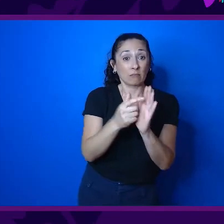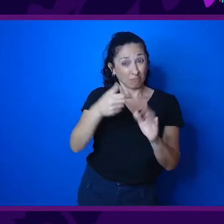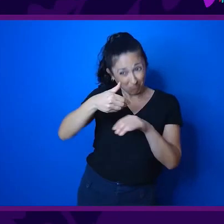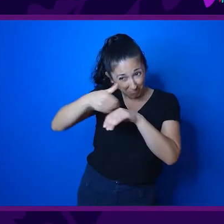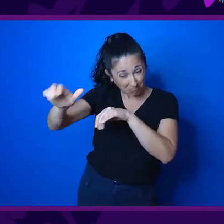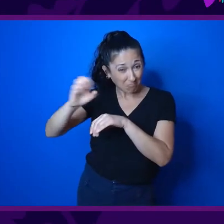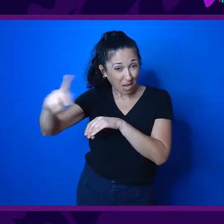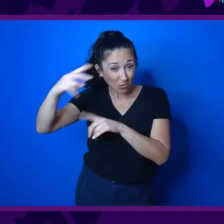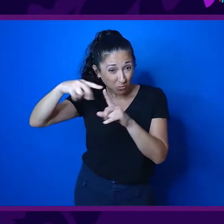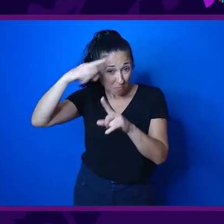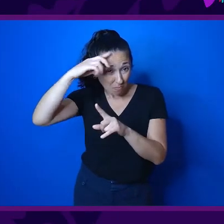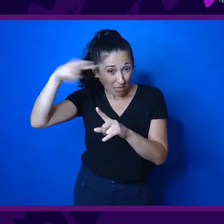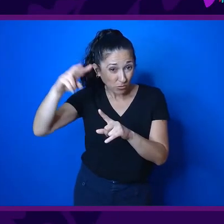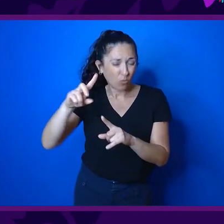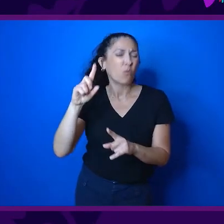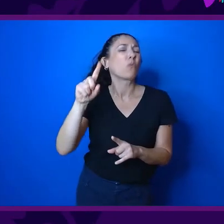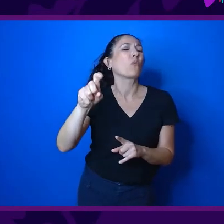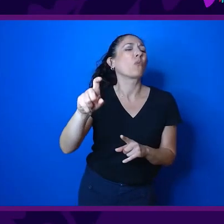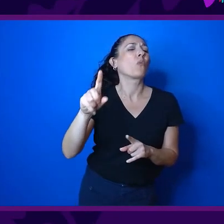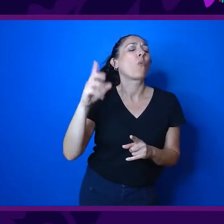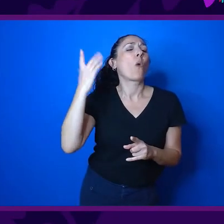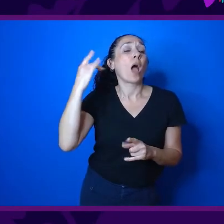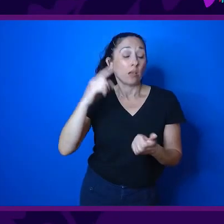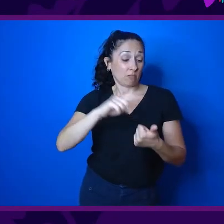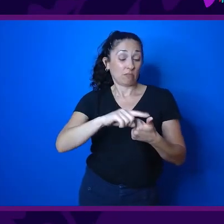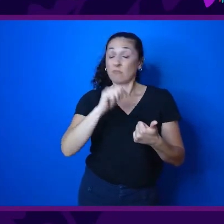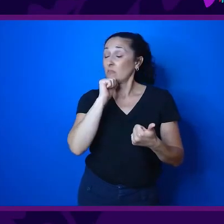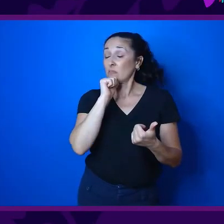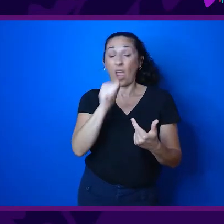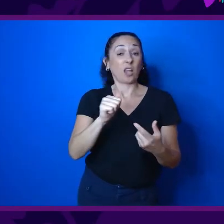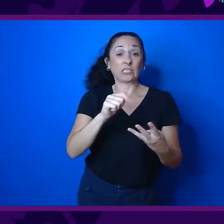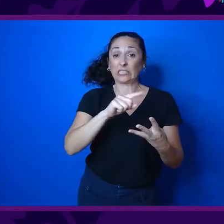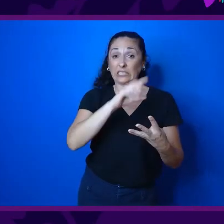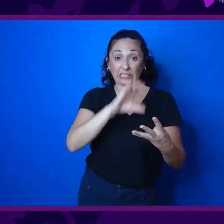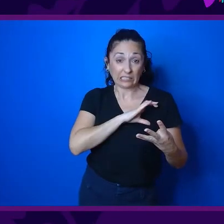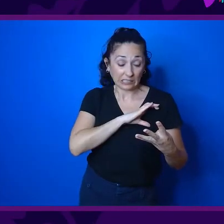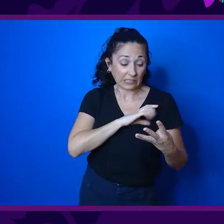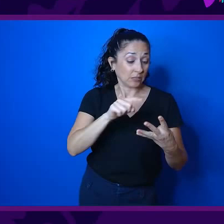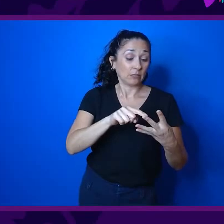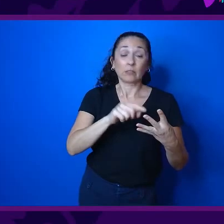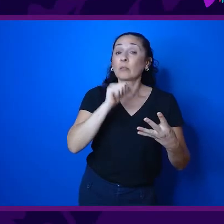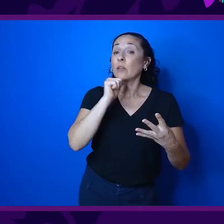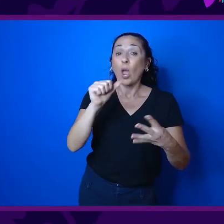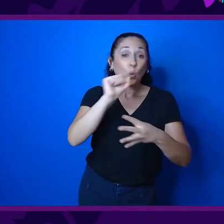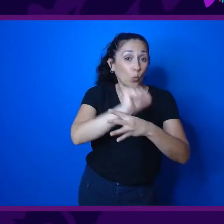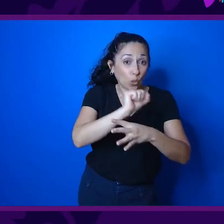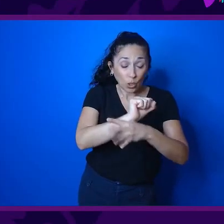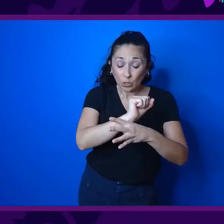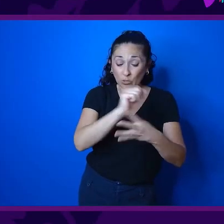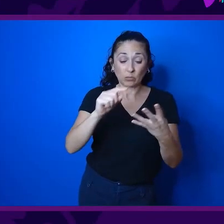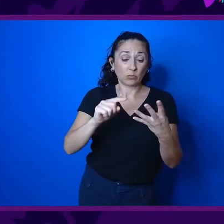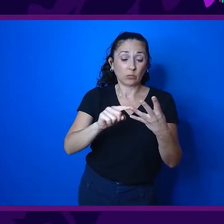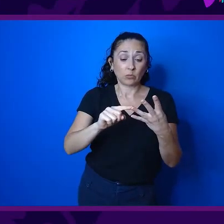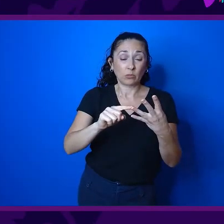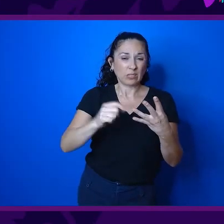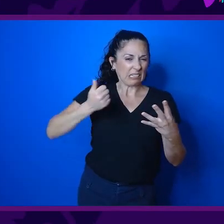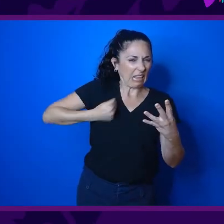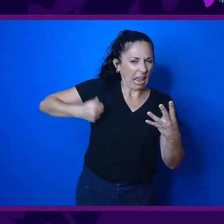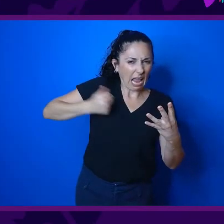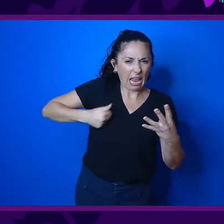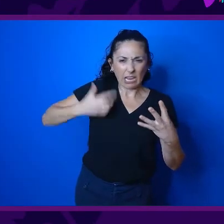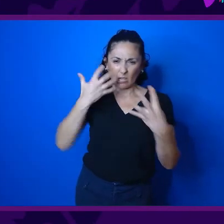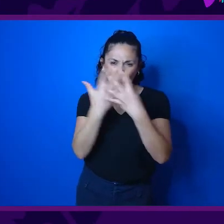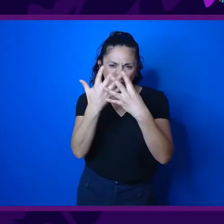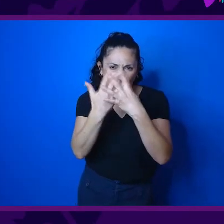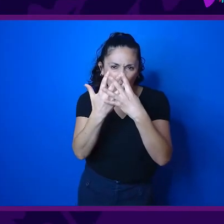the question, because they were not citizens, because they were unemployed, because they were gangsters or criminals,